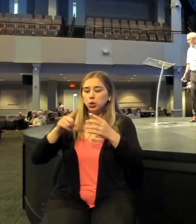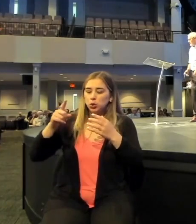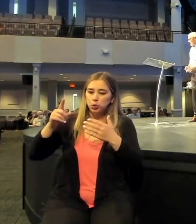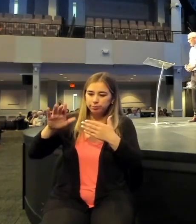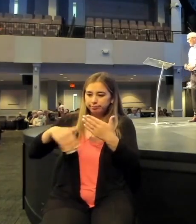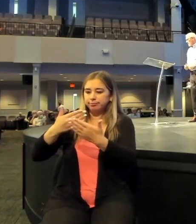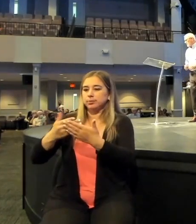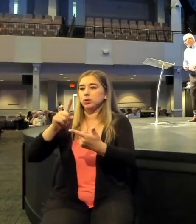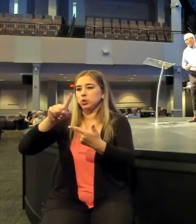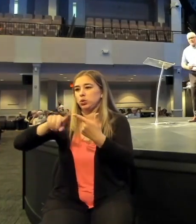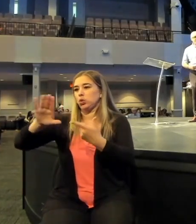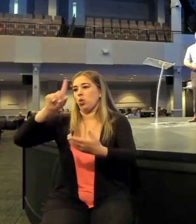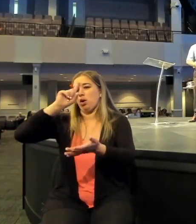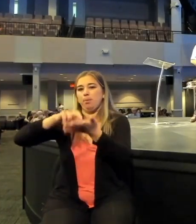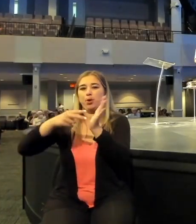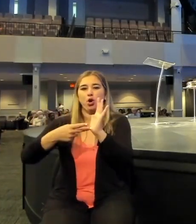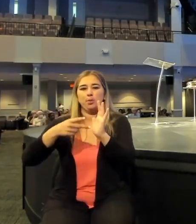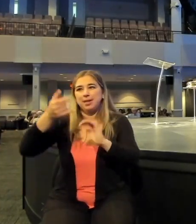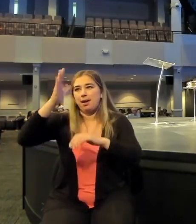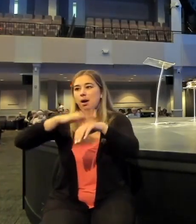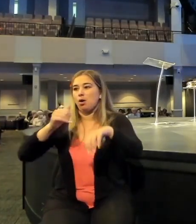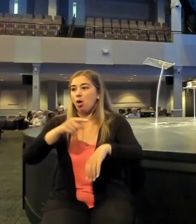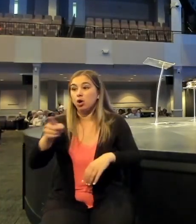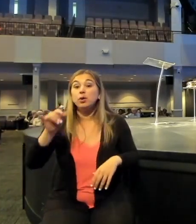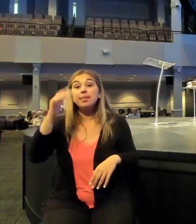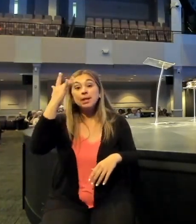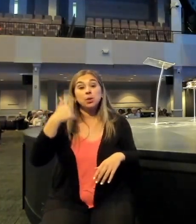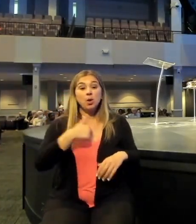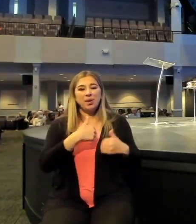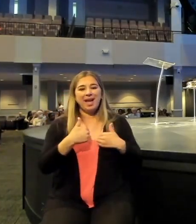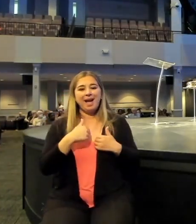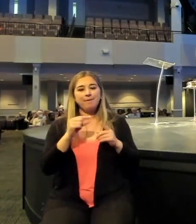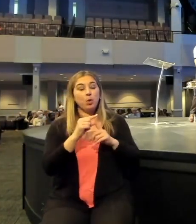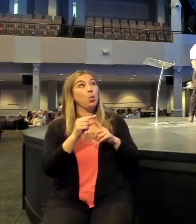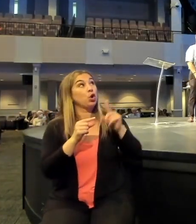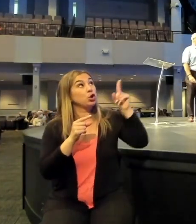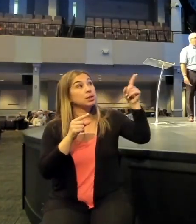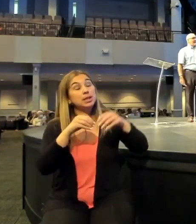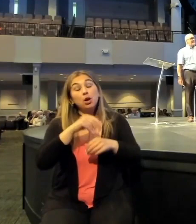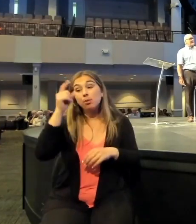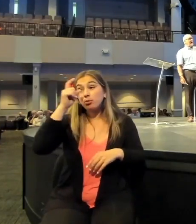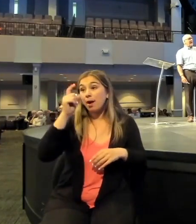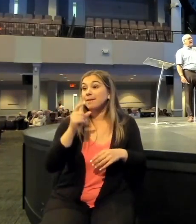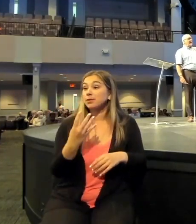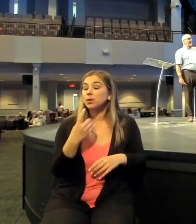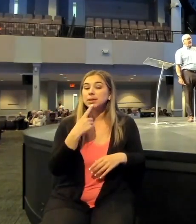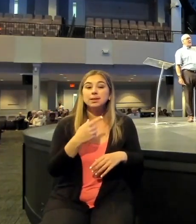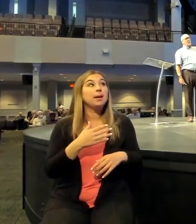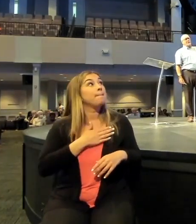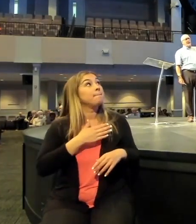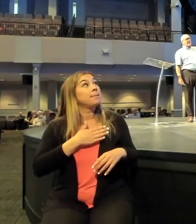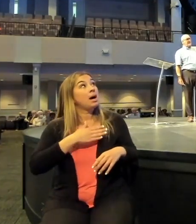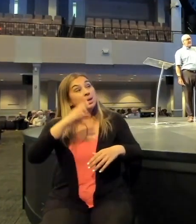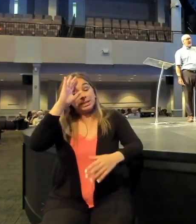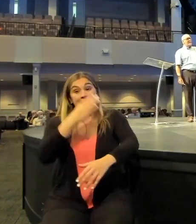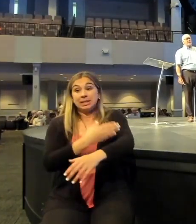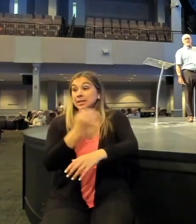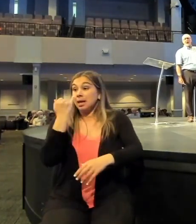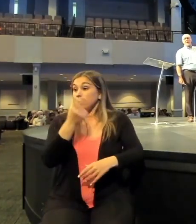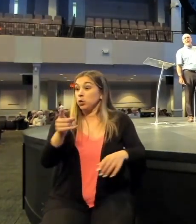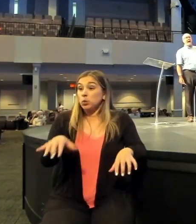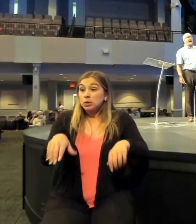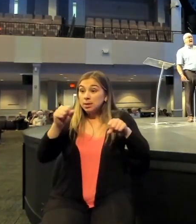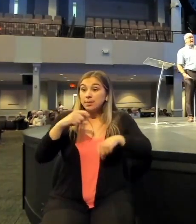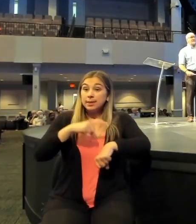that purpose that God has called you to. That's why we find these words in Proverbs 4, my son, if you will take the time